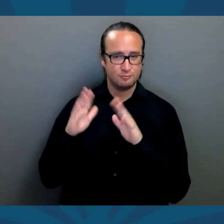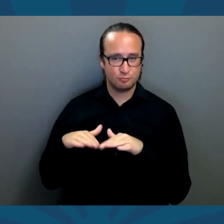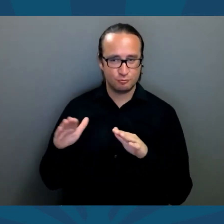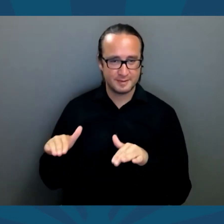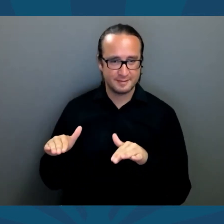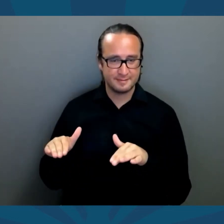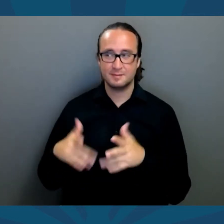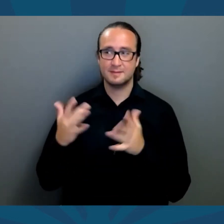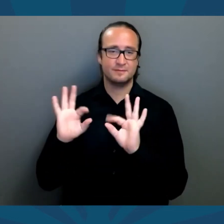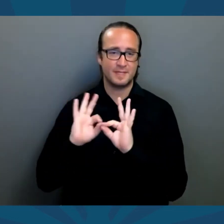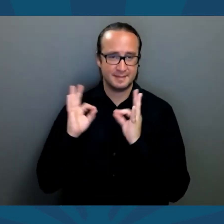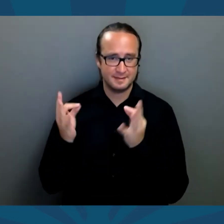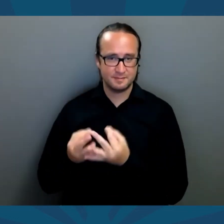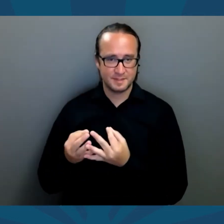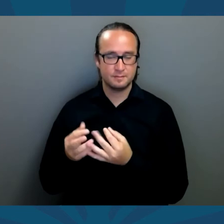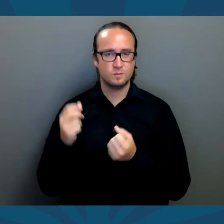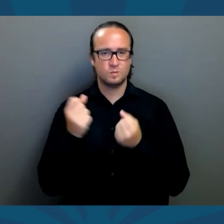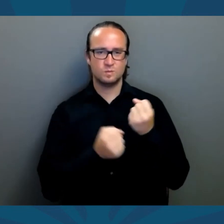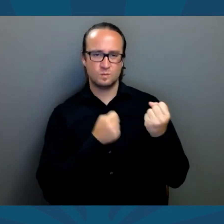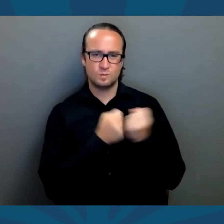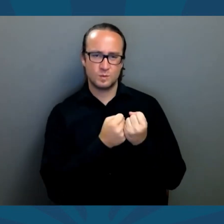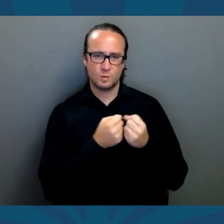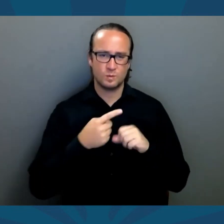improving the lives of children and families,